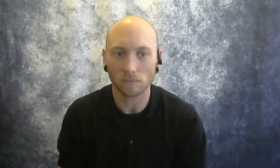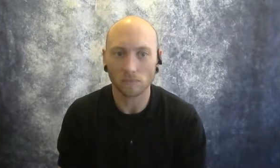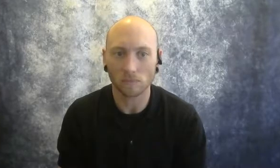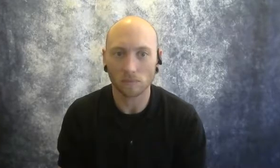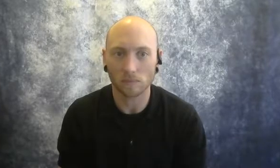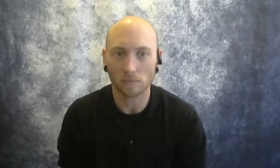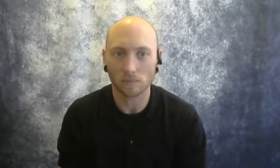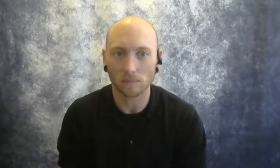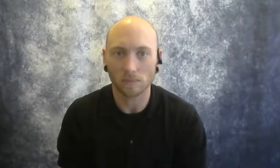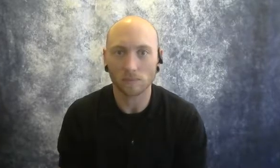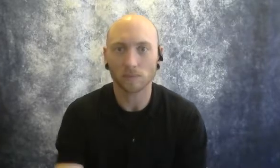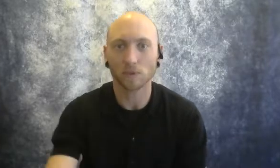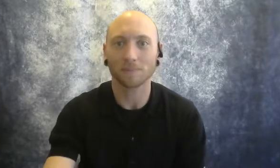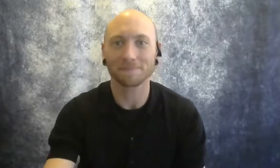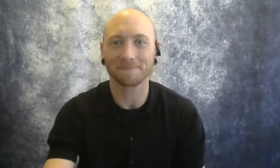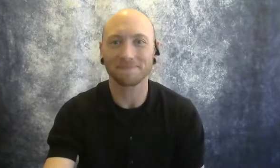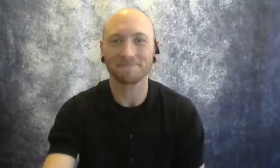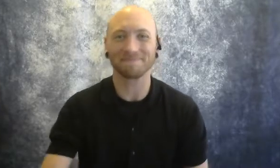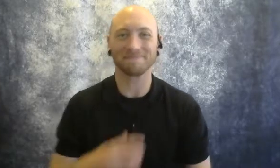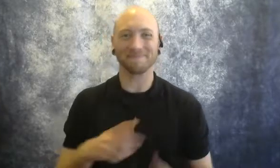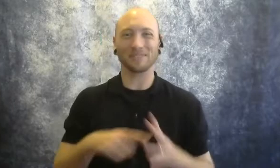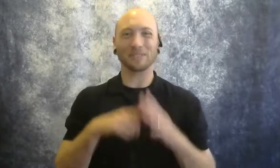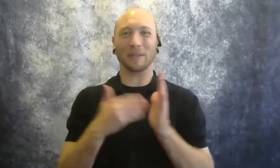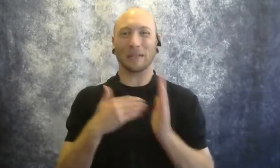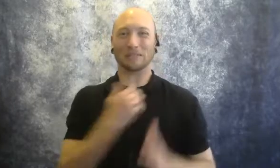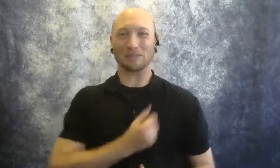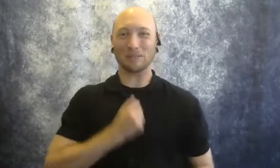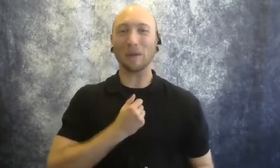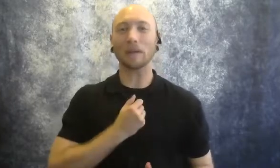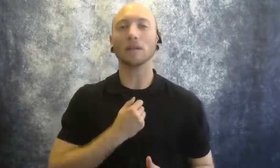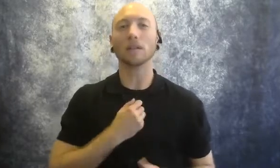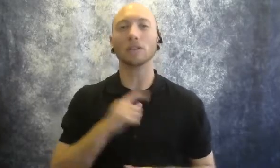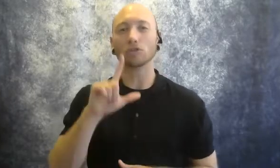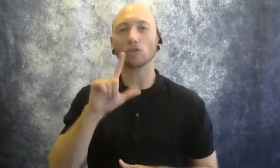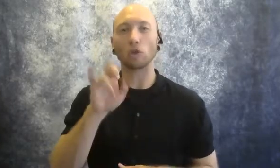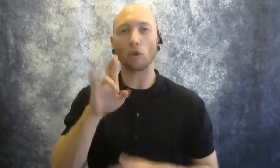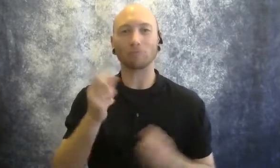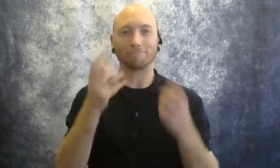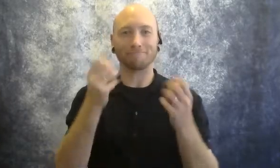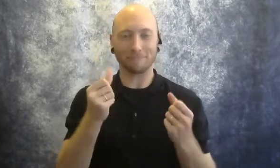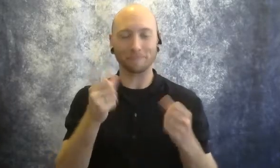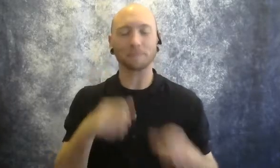the thing of it all is we are very resistant to change a lot of times. And remember, I had 25